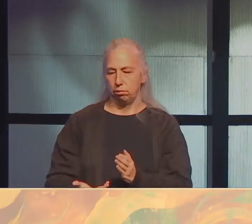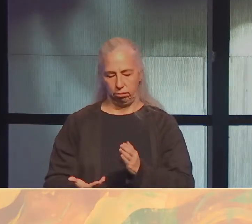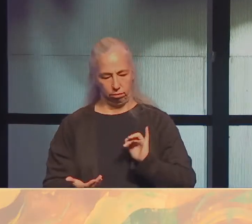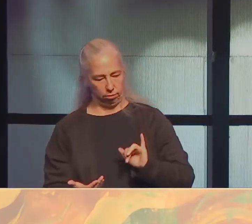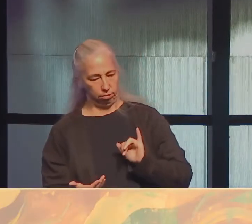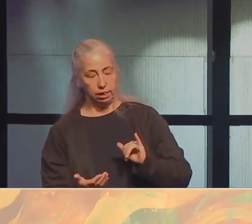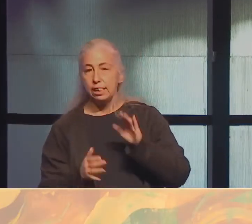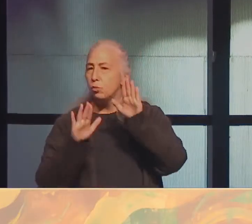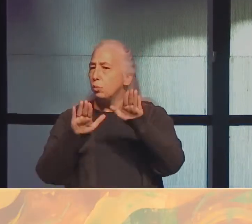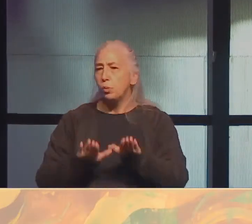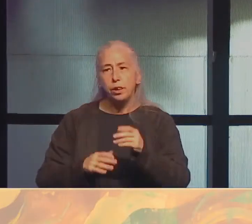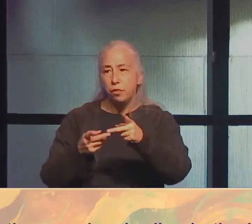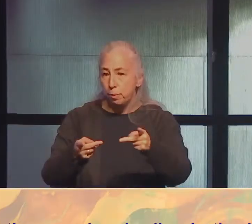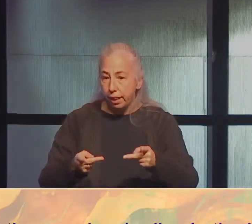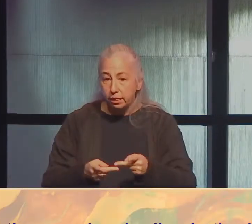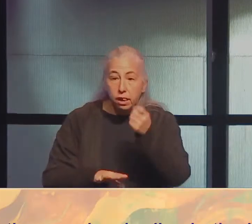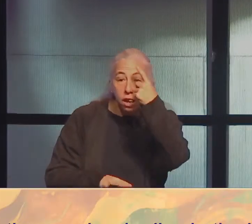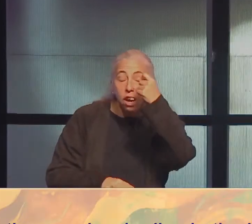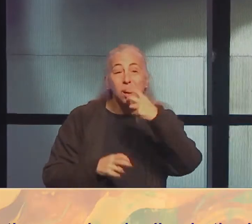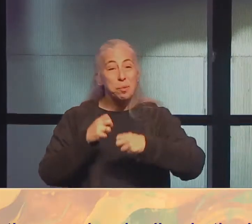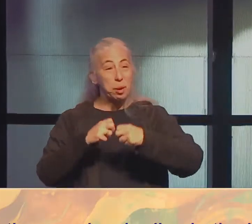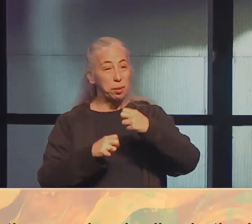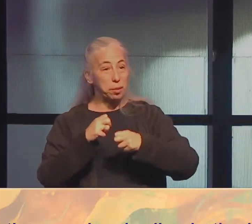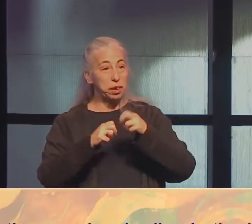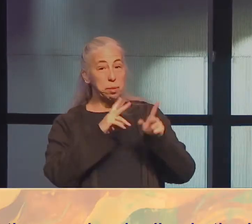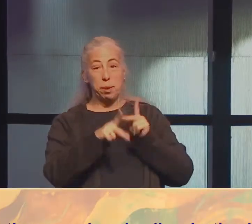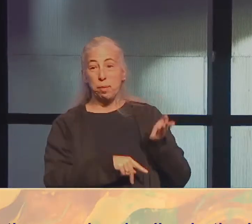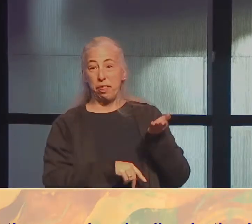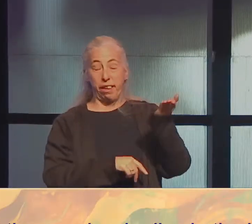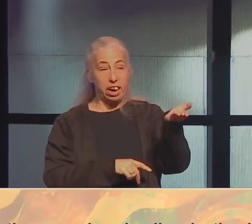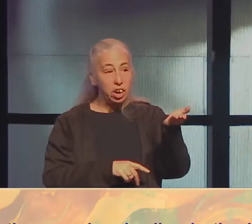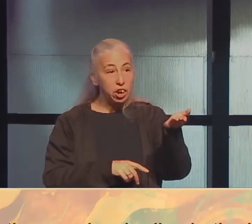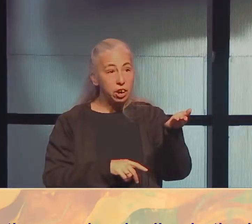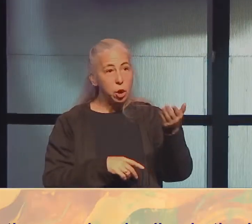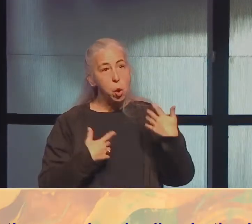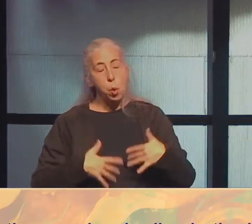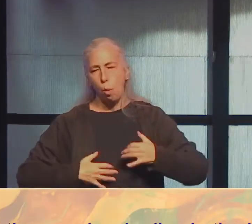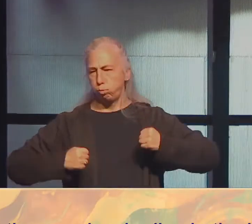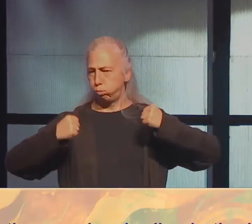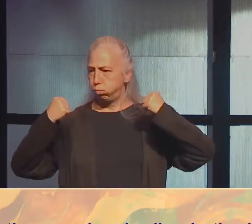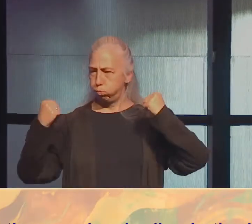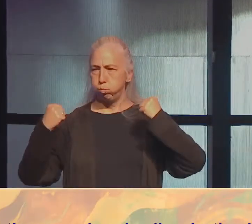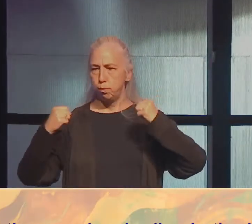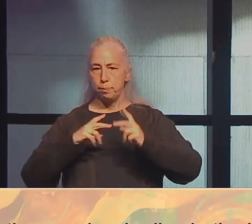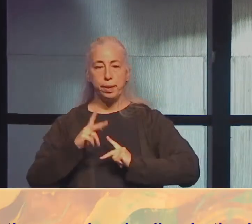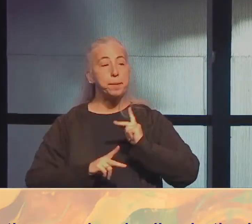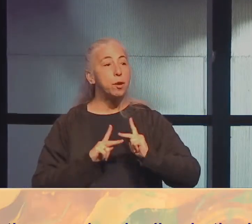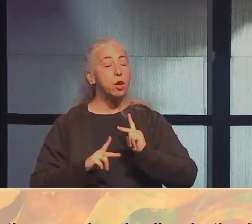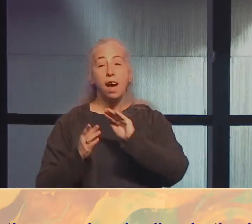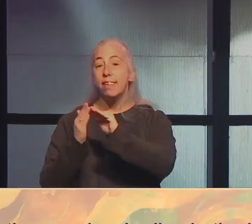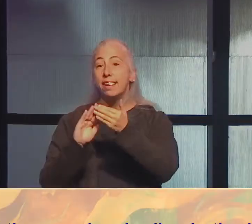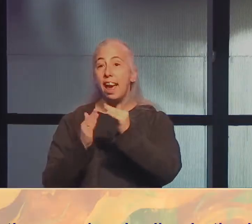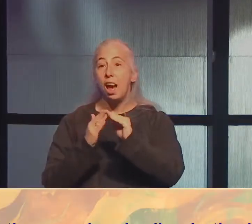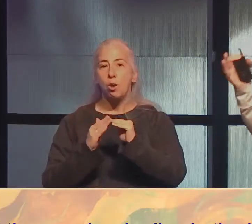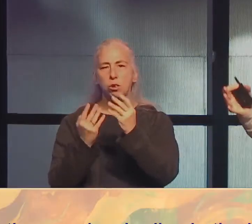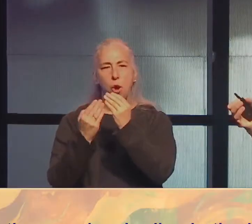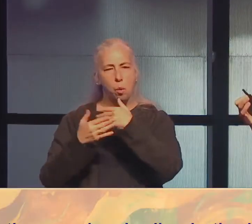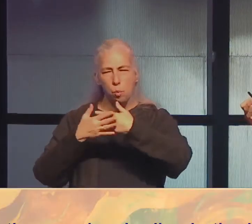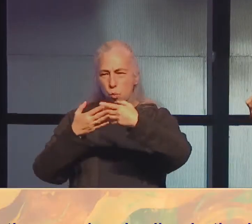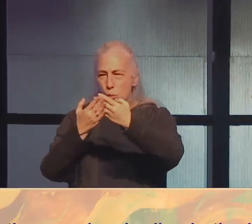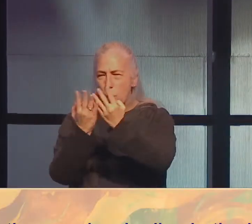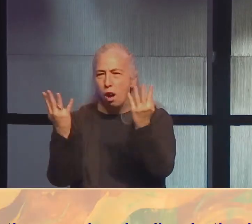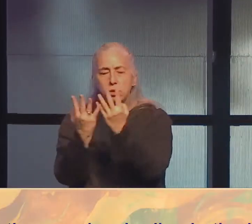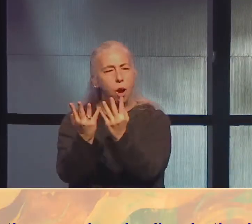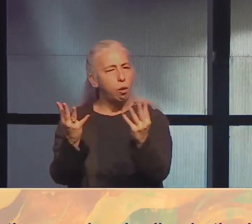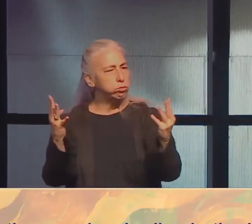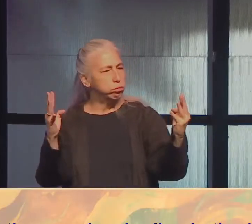great place. But here's the problem. The people who live there, they're strong. The towns are fortified, very